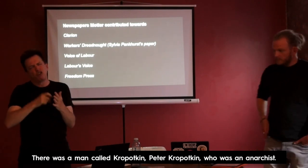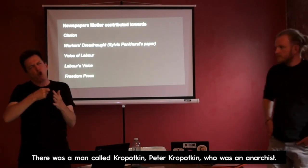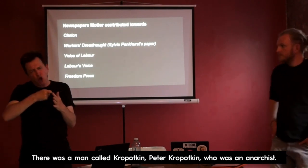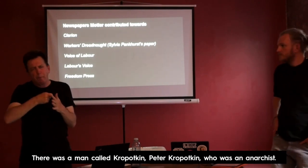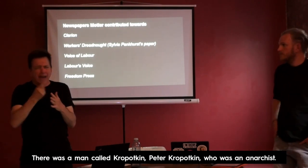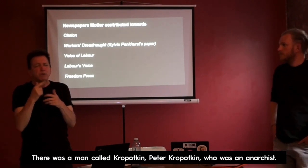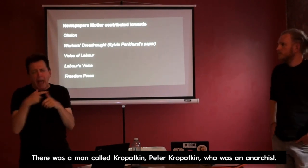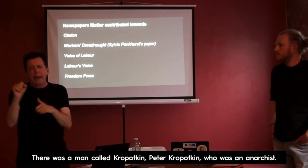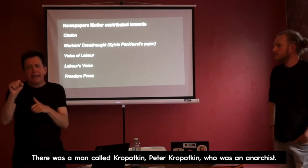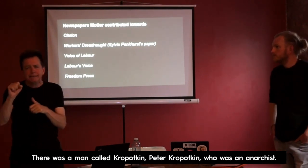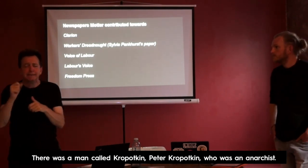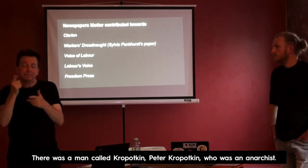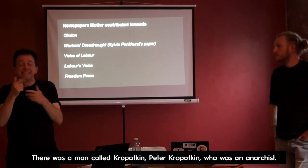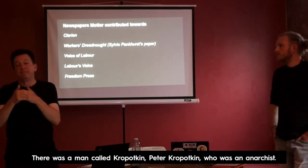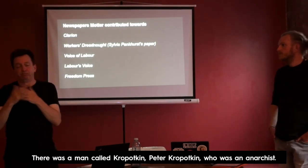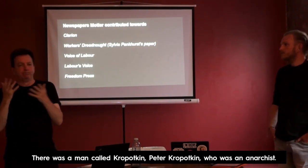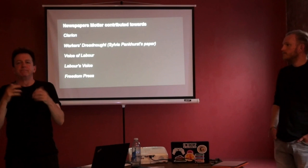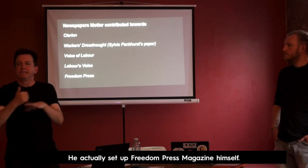Peter Kropotkin, who was an anarchist.